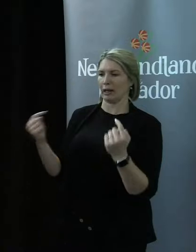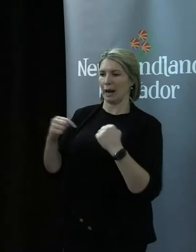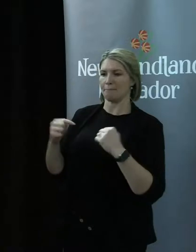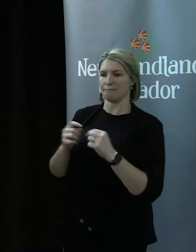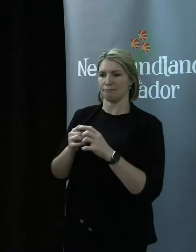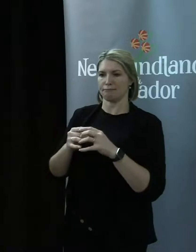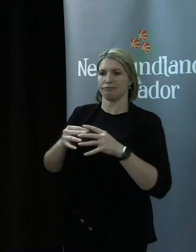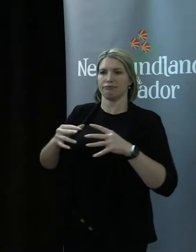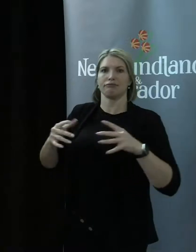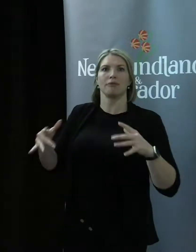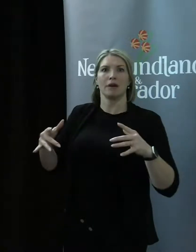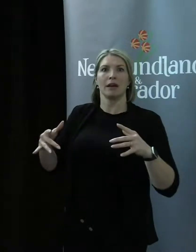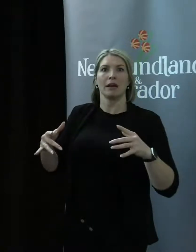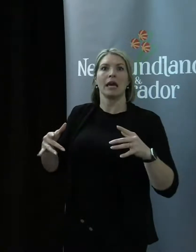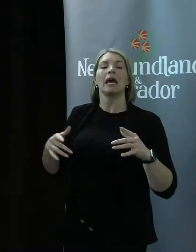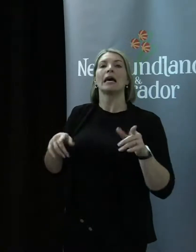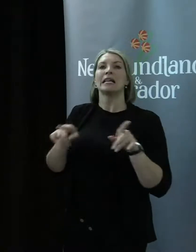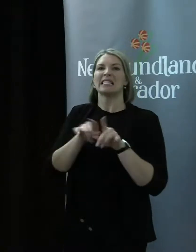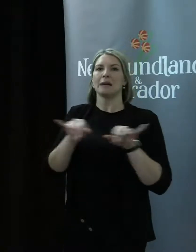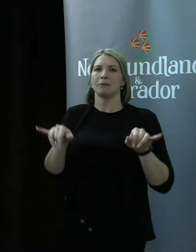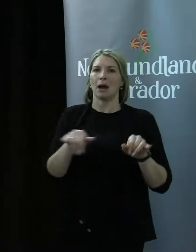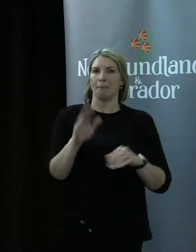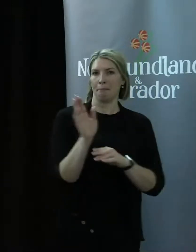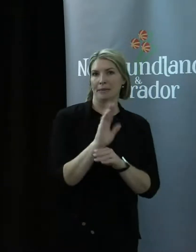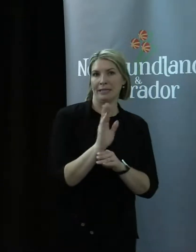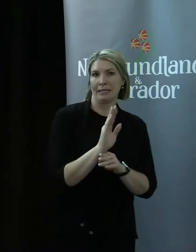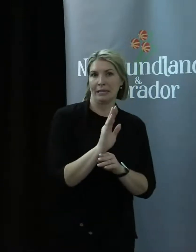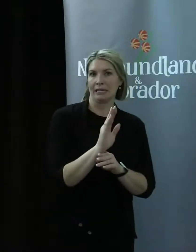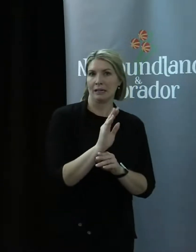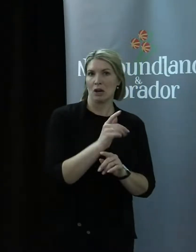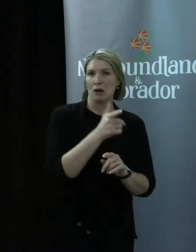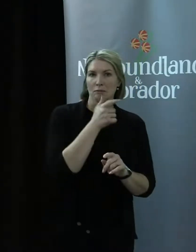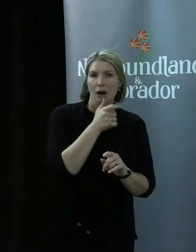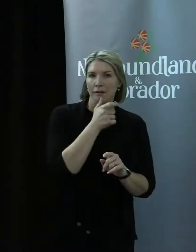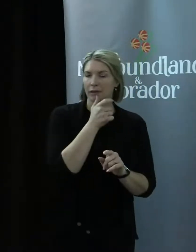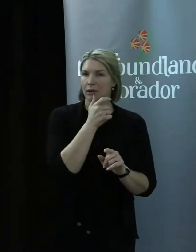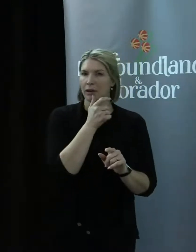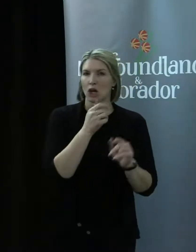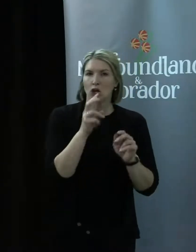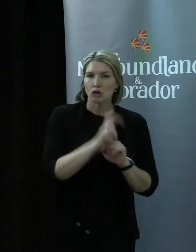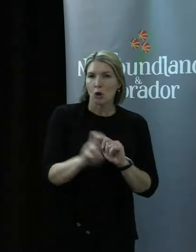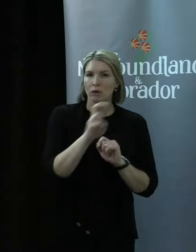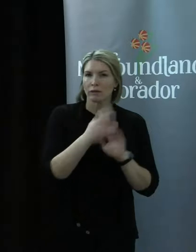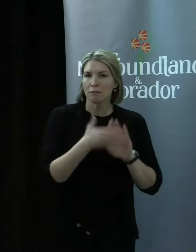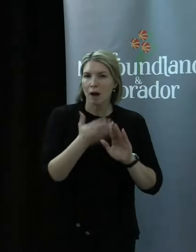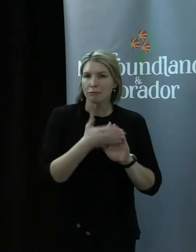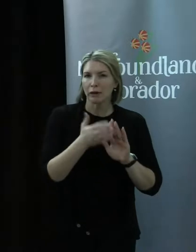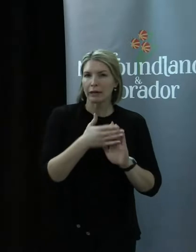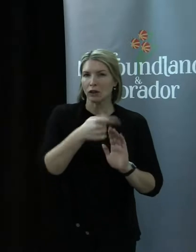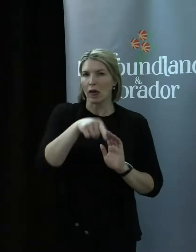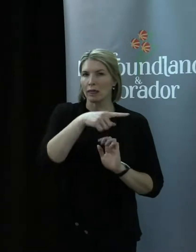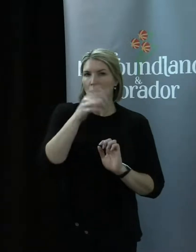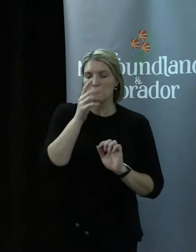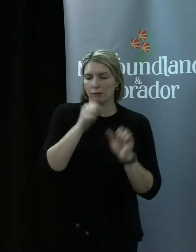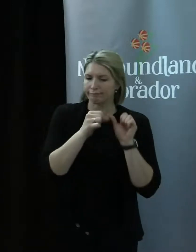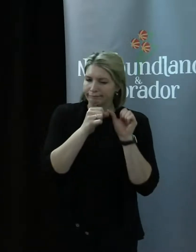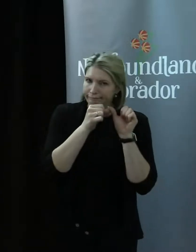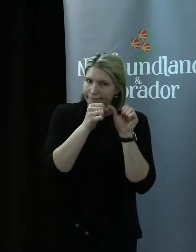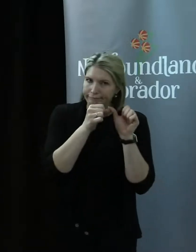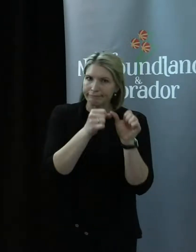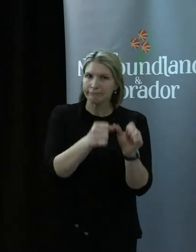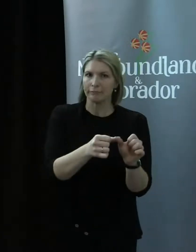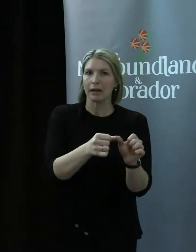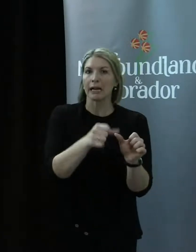resiliency for our tourism operators, create exceptional experiences with quality, accessibility,